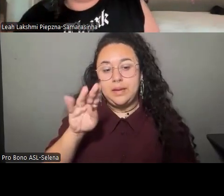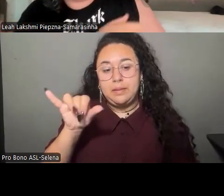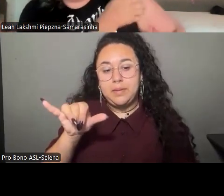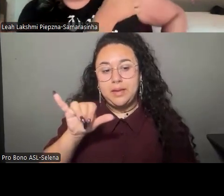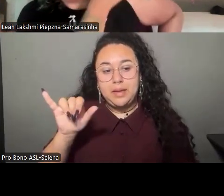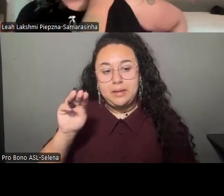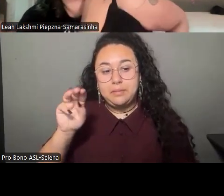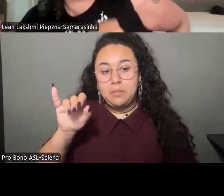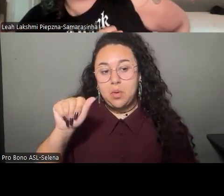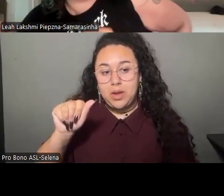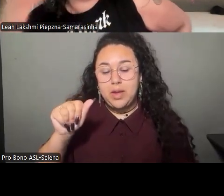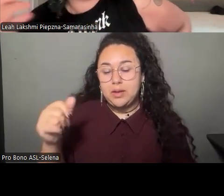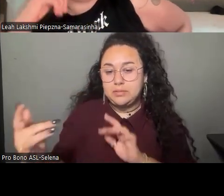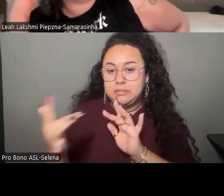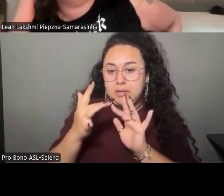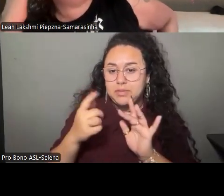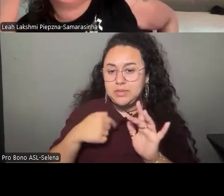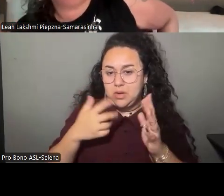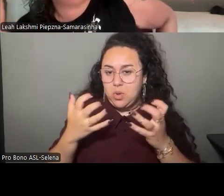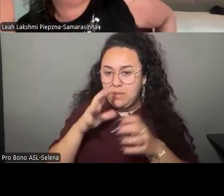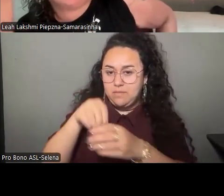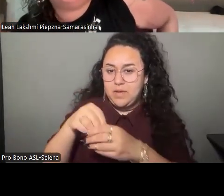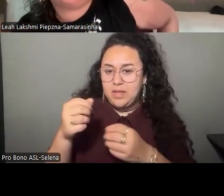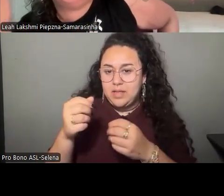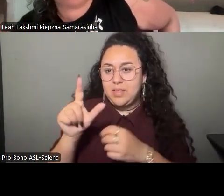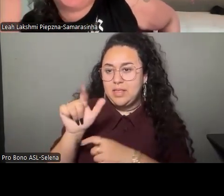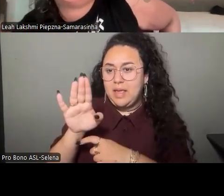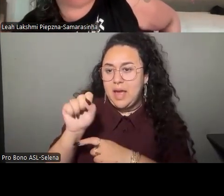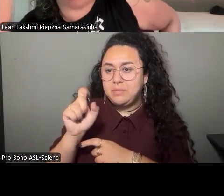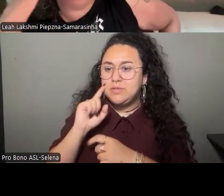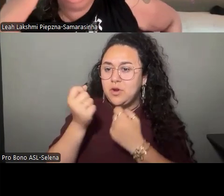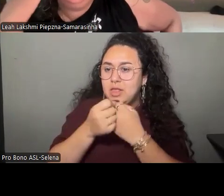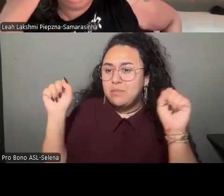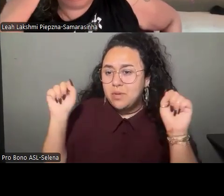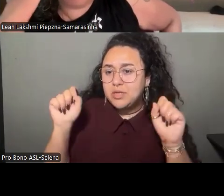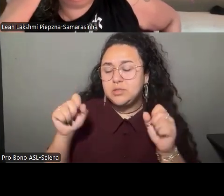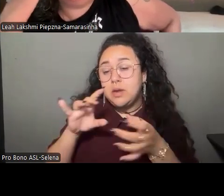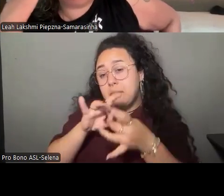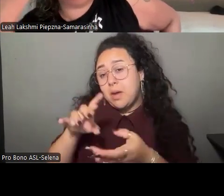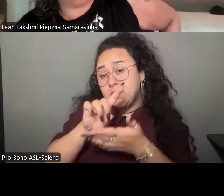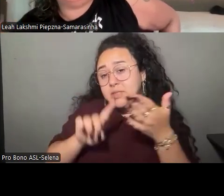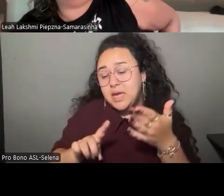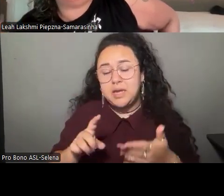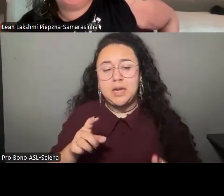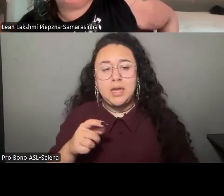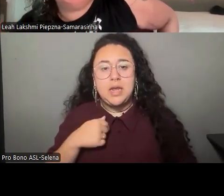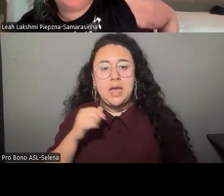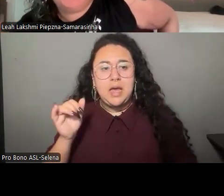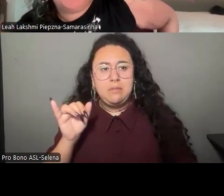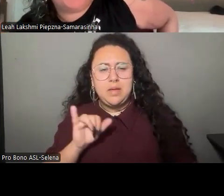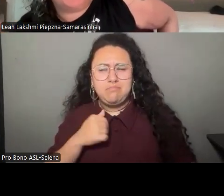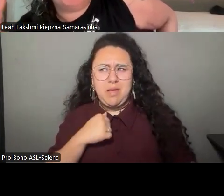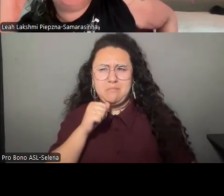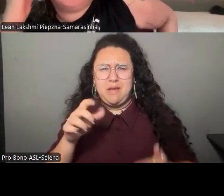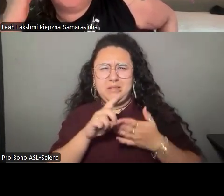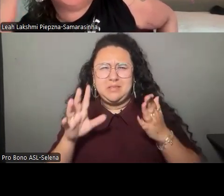want you to be in Labs for Liberation. It's about design. I was like, I'm not a designer. What are you talking about? And then Amy and me were texting, and Amy was like, no, no,